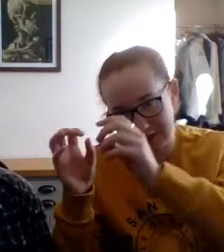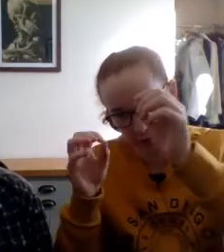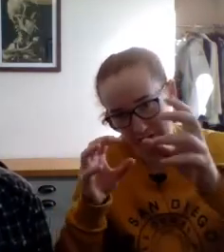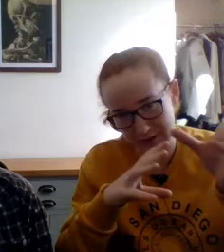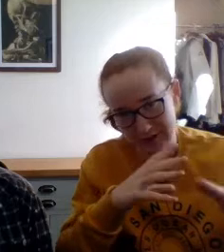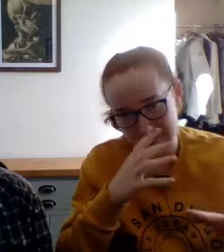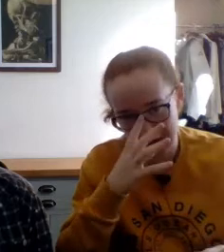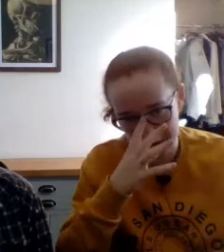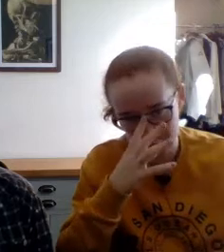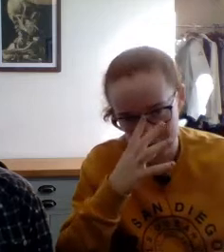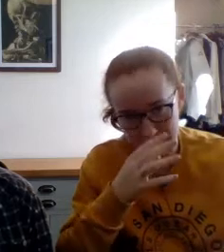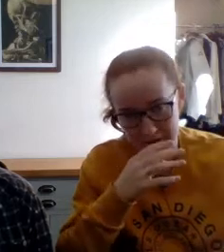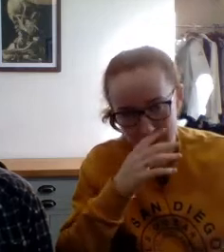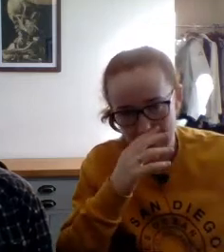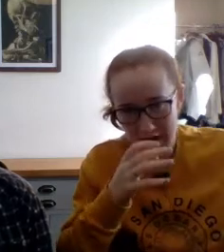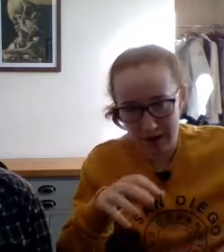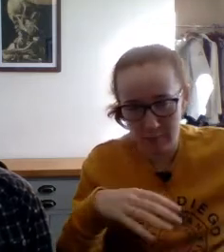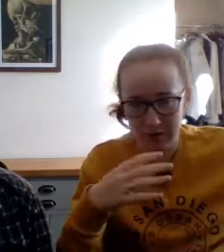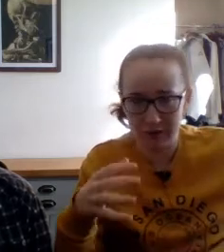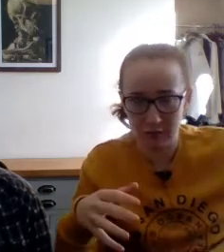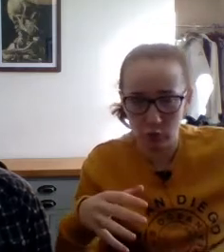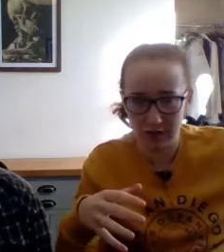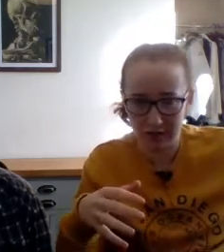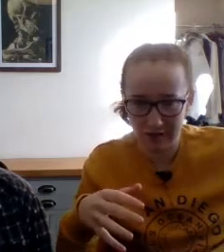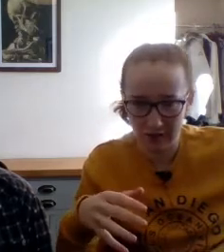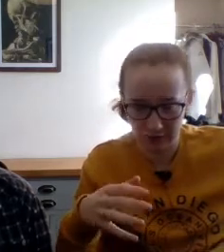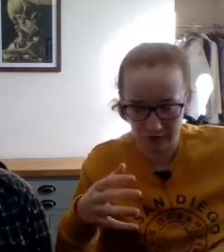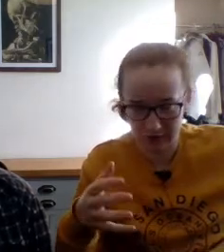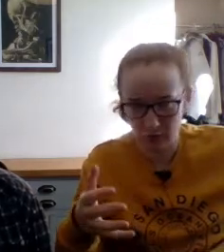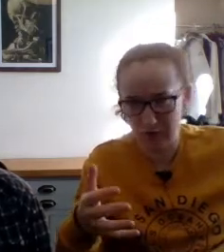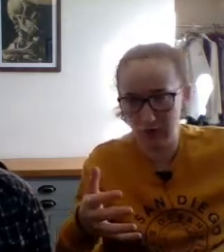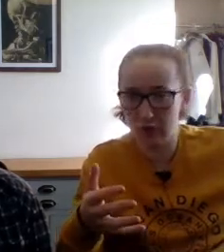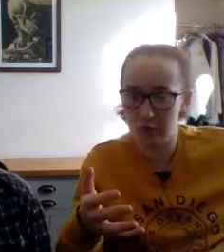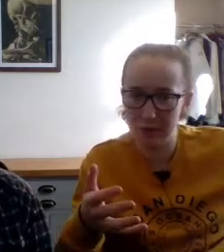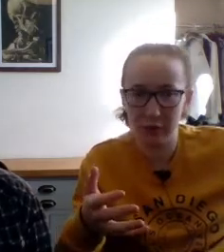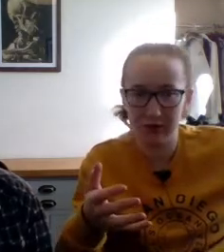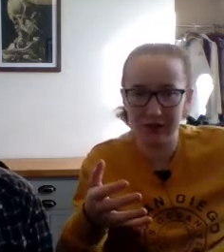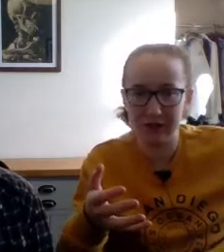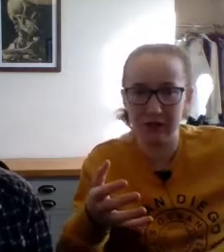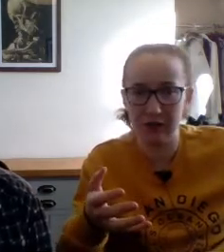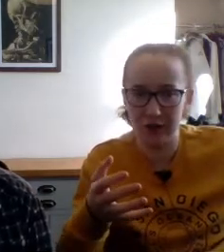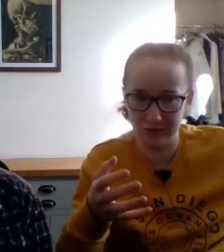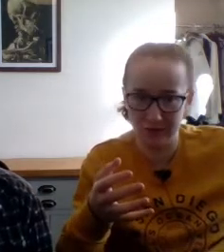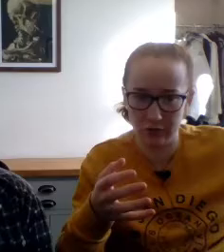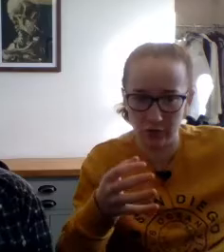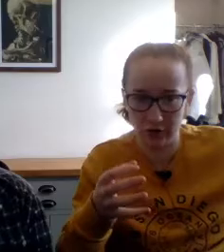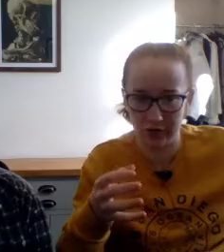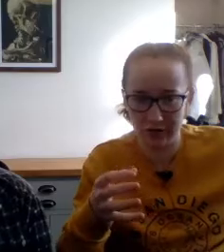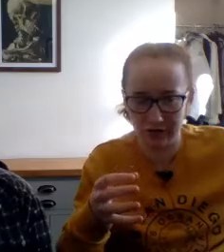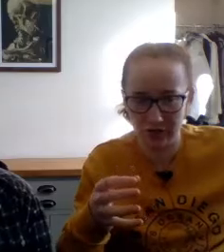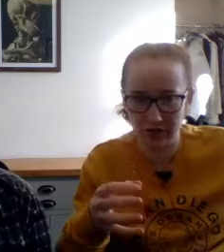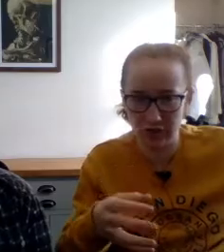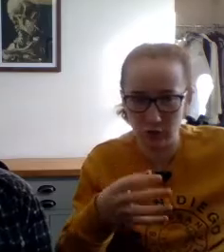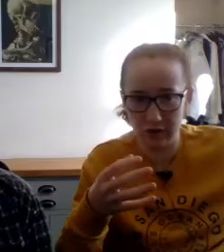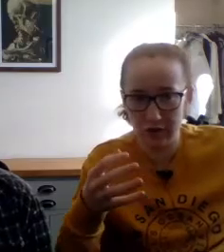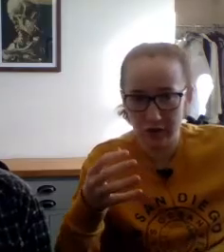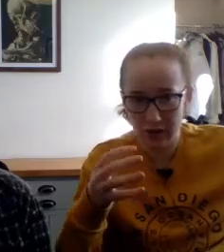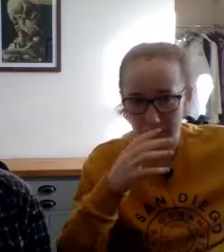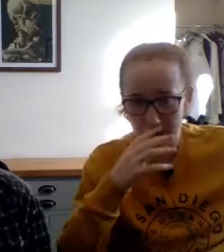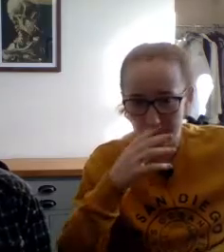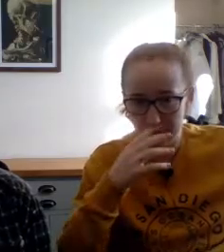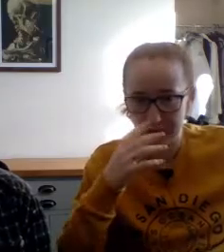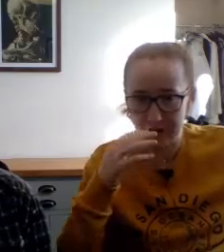then this aspect, and this aspect, and kind of going in that way. This is a way a lot of people tend to learn, is through organization. And it's